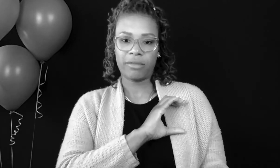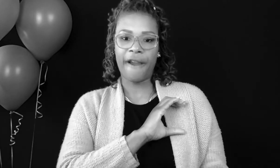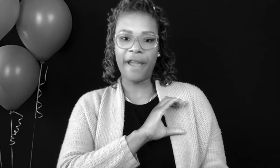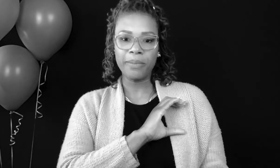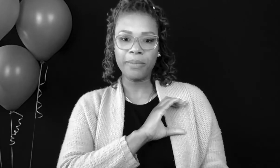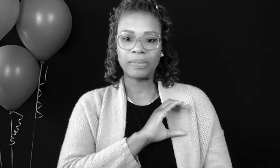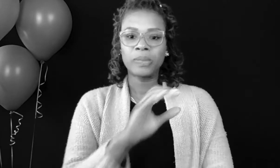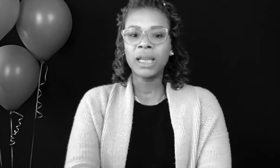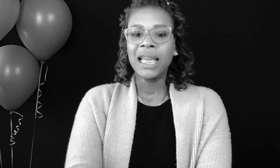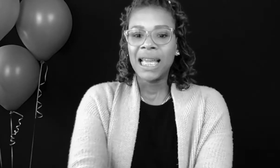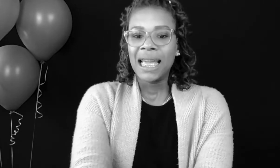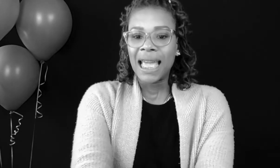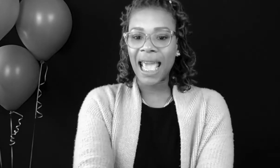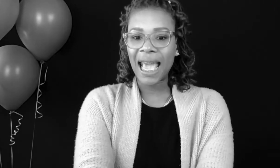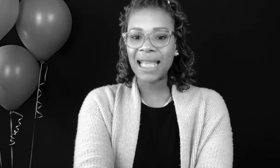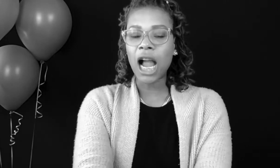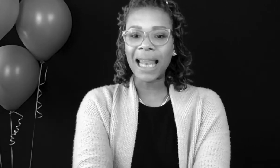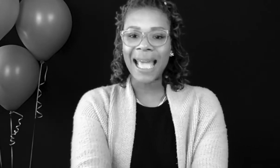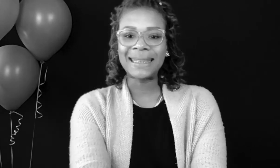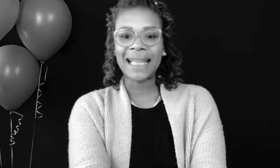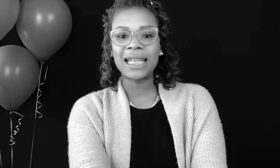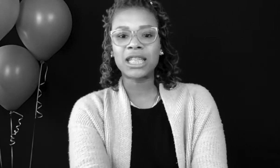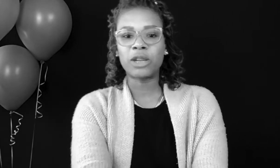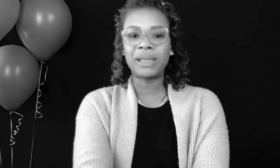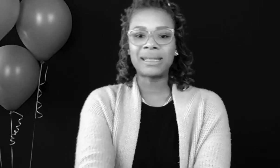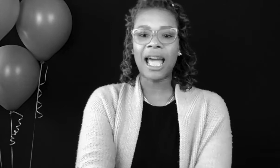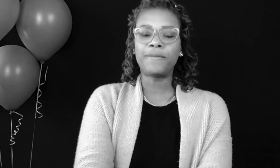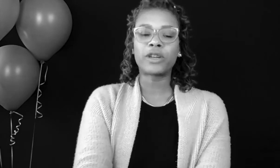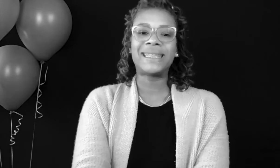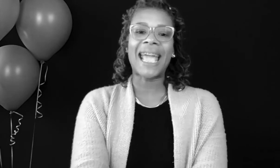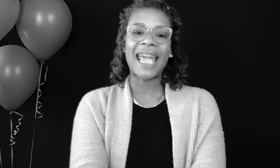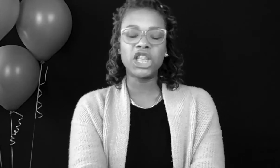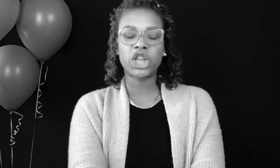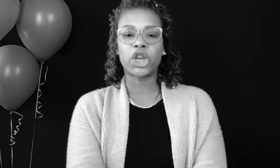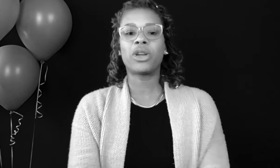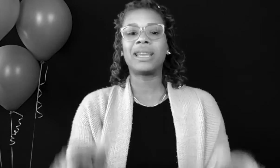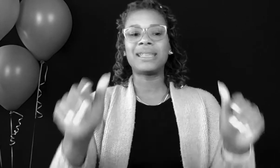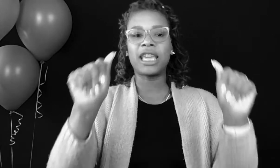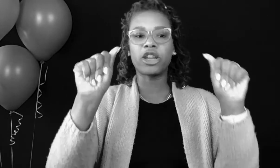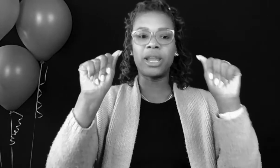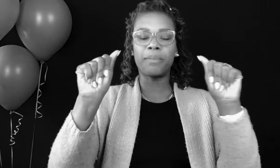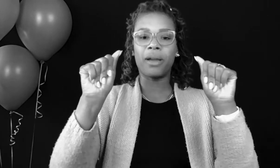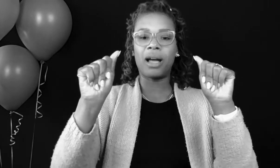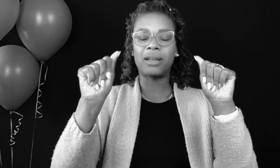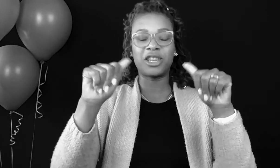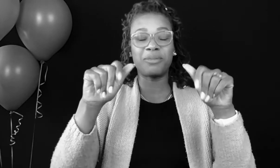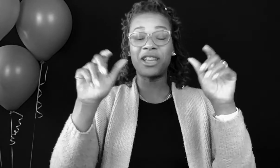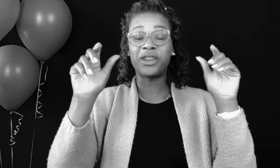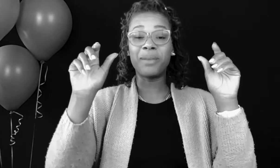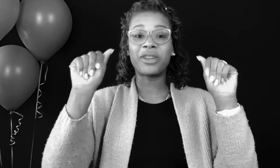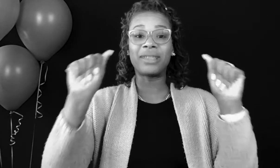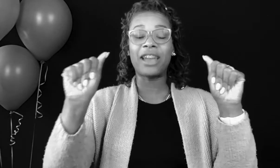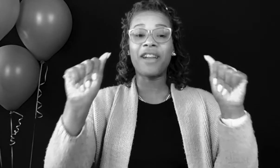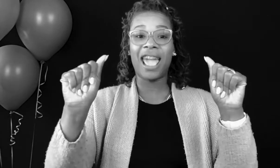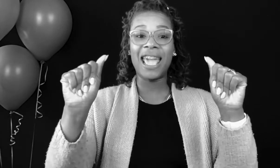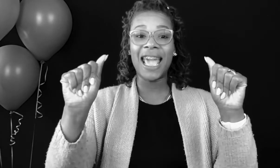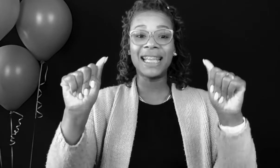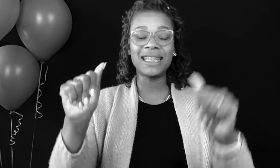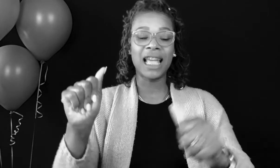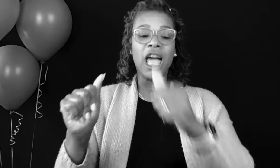right? And our last sign is going to be the sign for danger. You're going to take your number, your letter A hands. You're